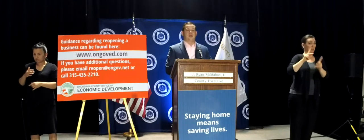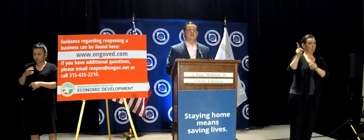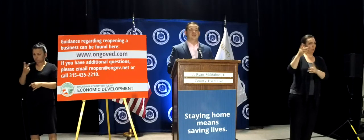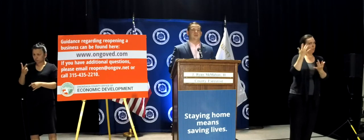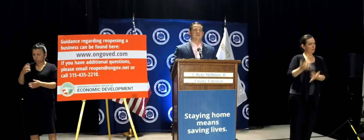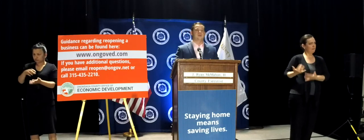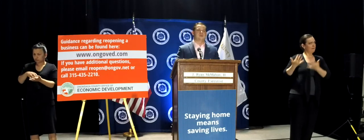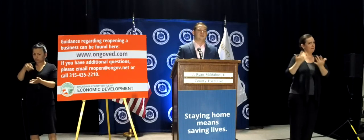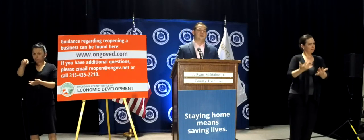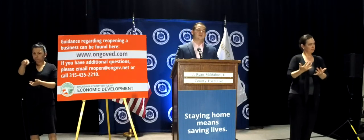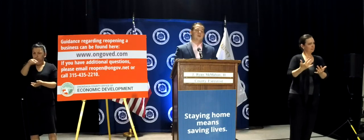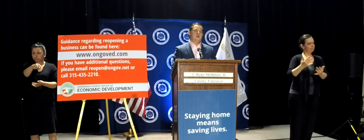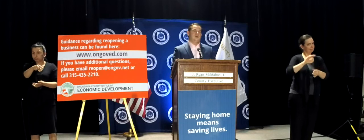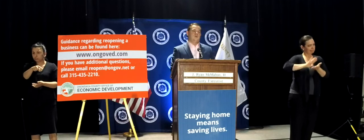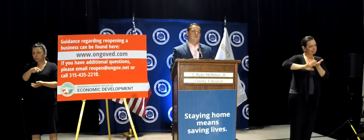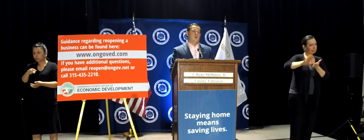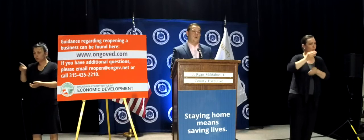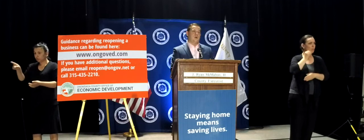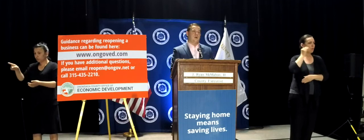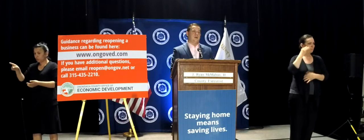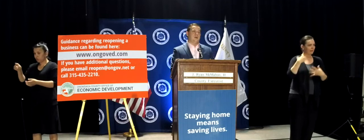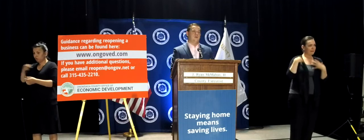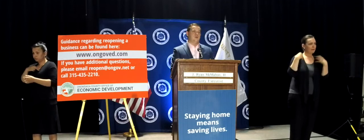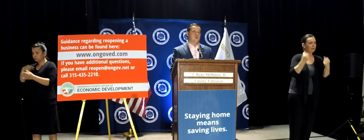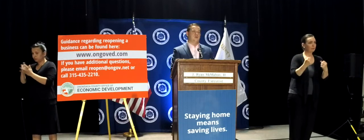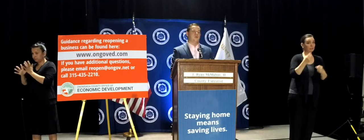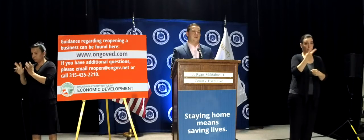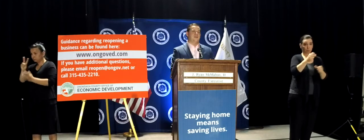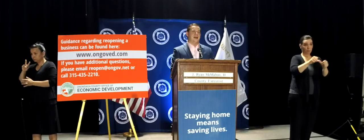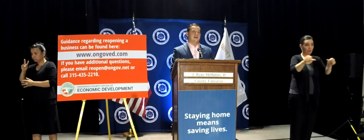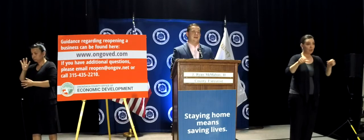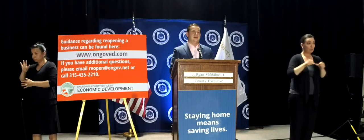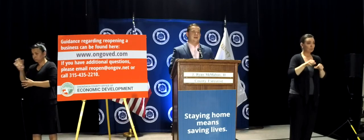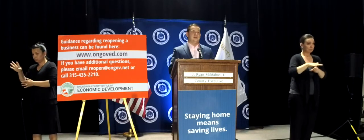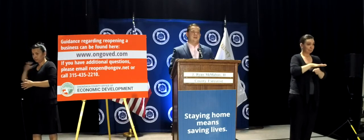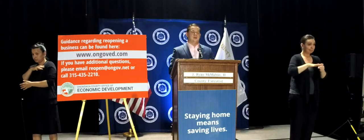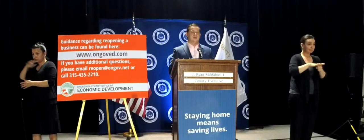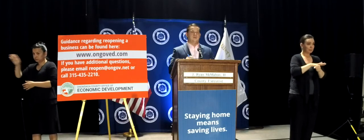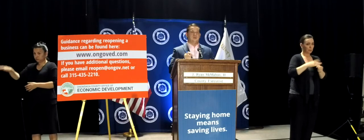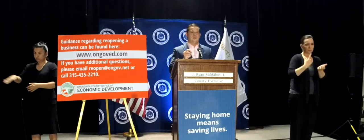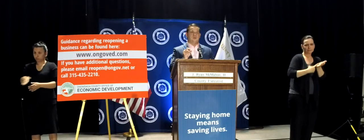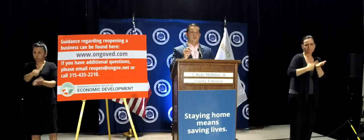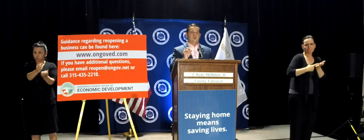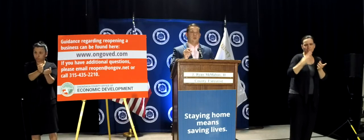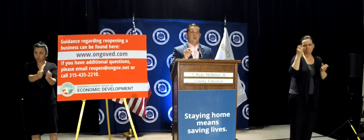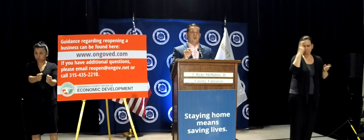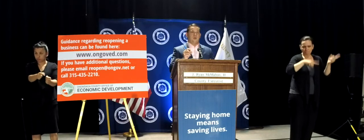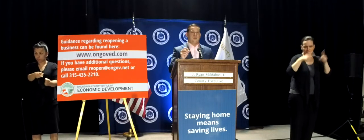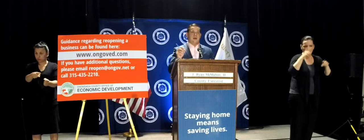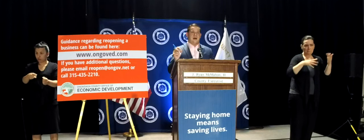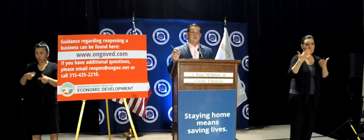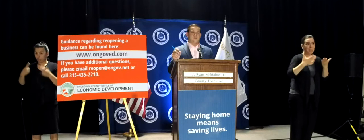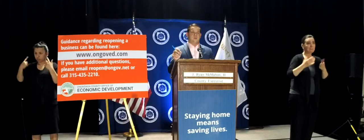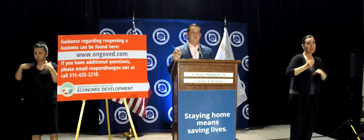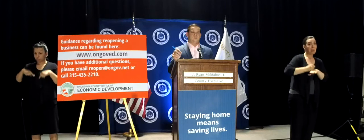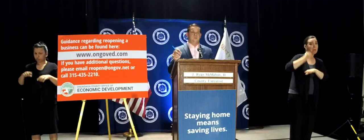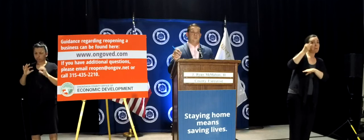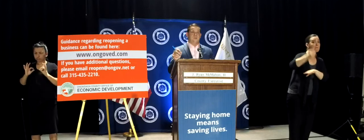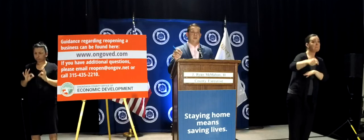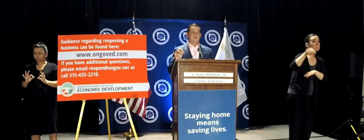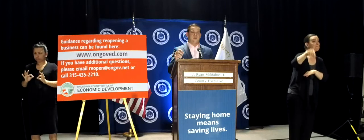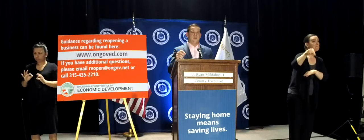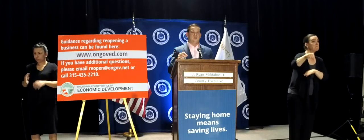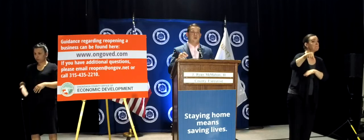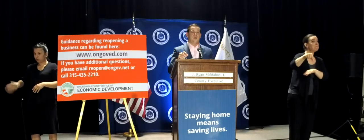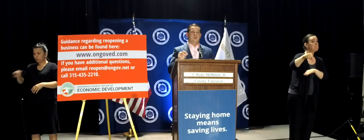can be transition facilities for individuals who have yet. These are individuals who go into the hospital,